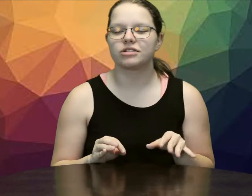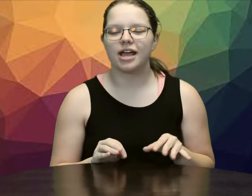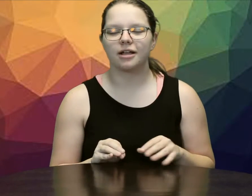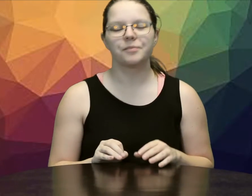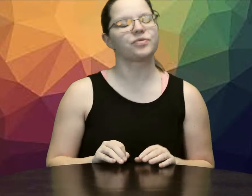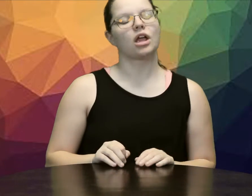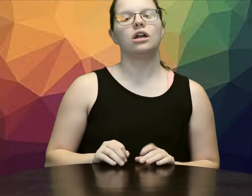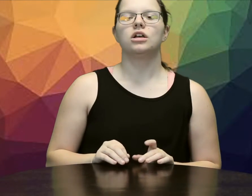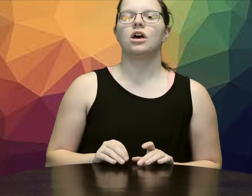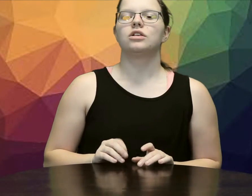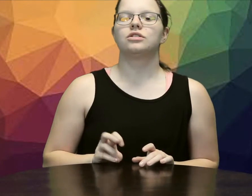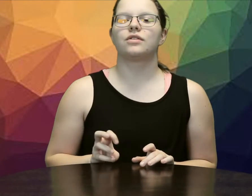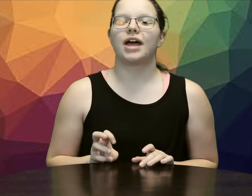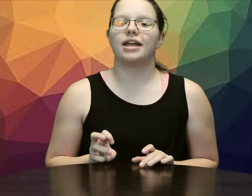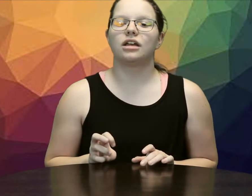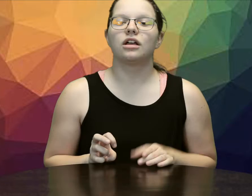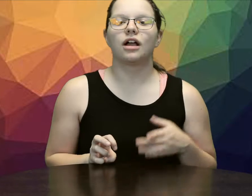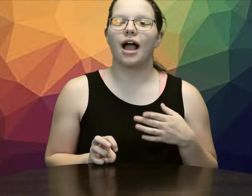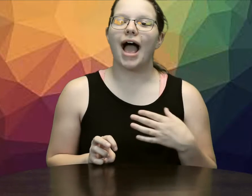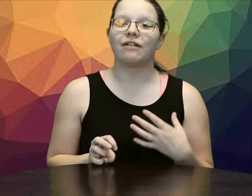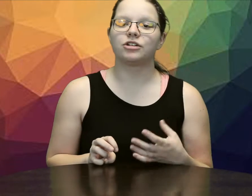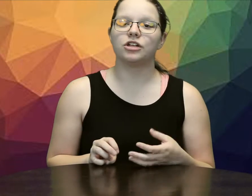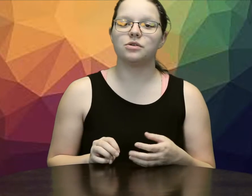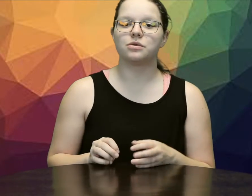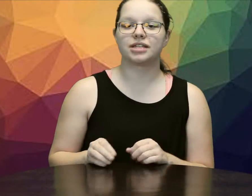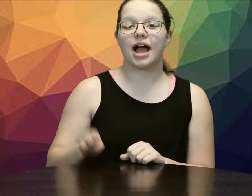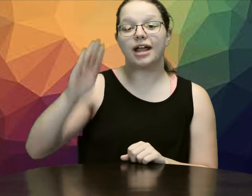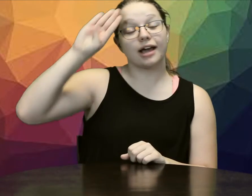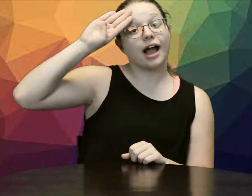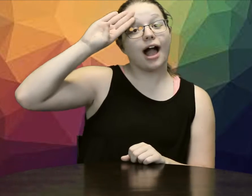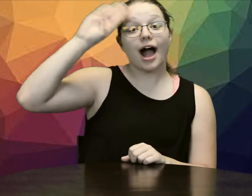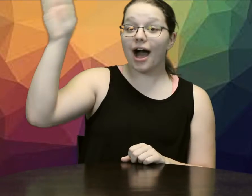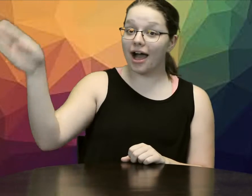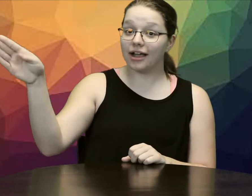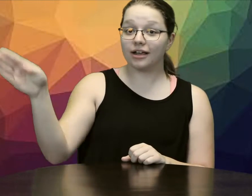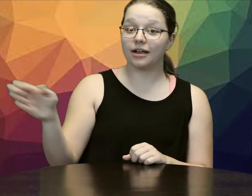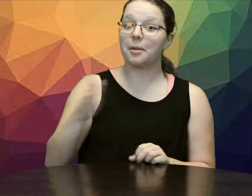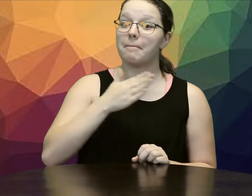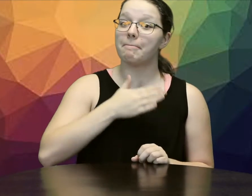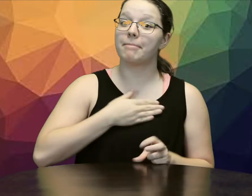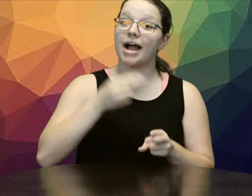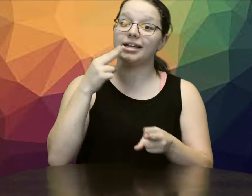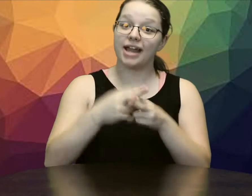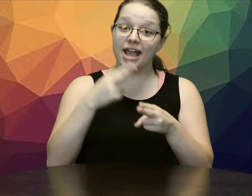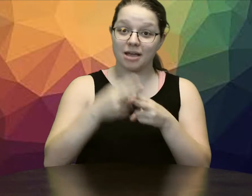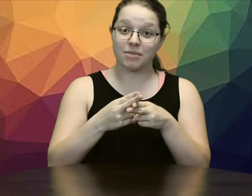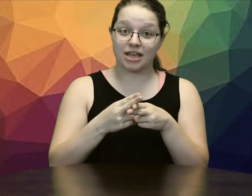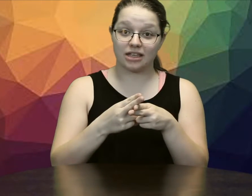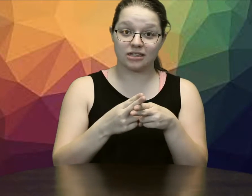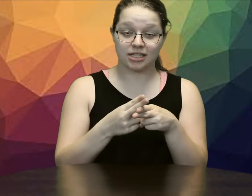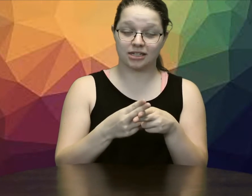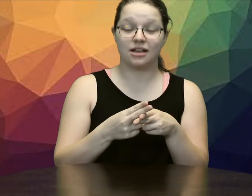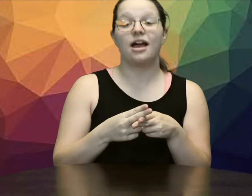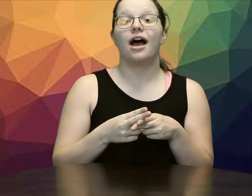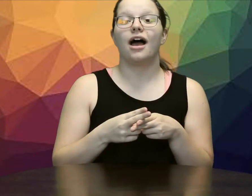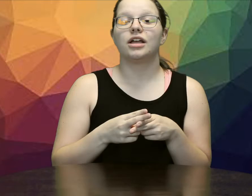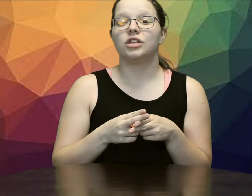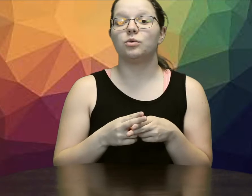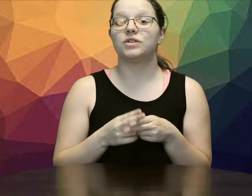saying. So then, after you sign hi, my name is, you would